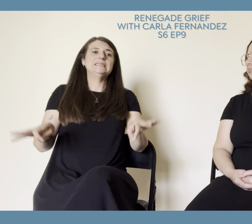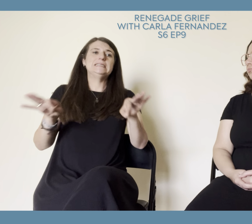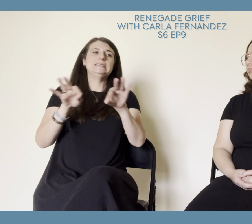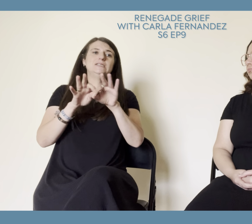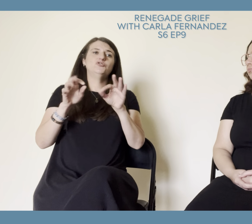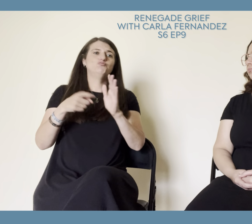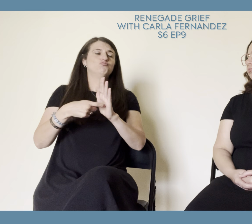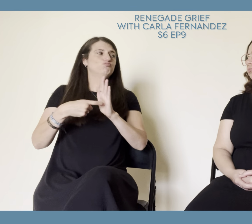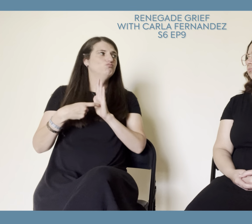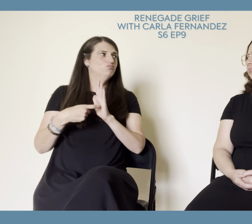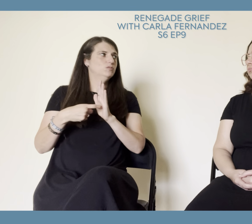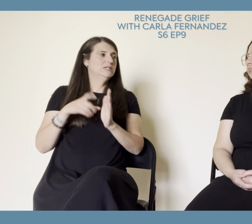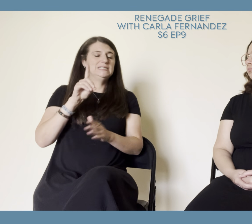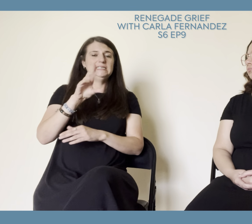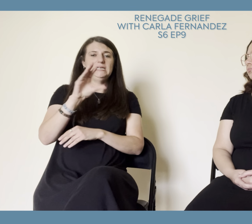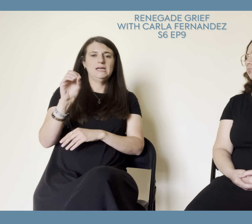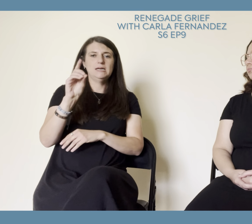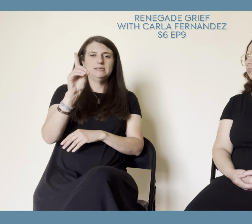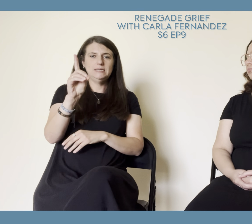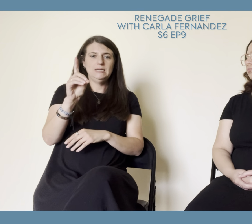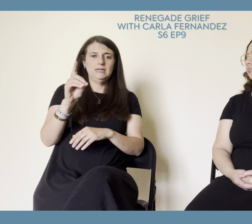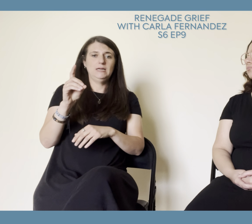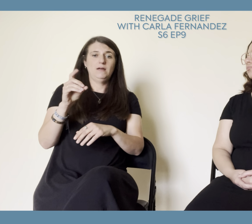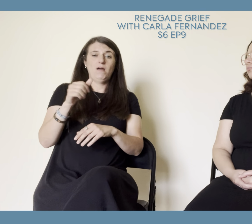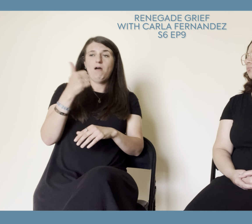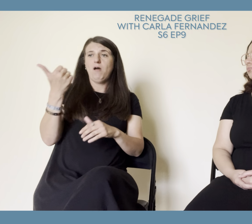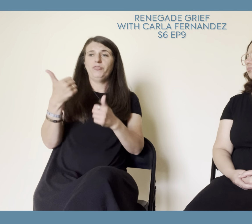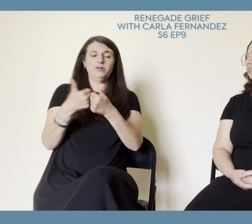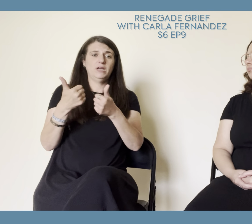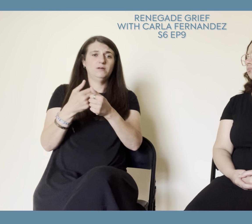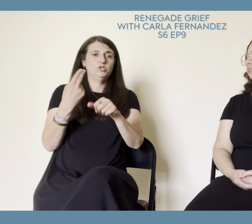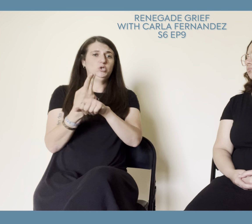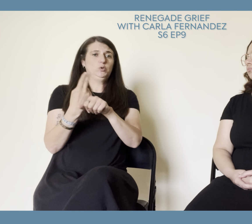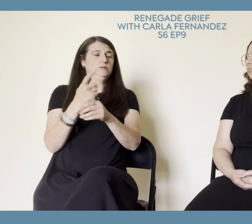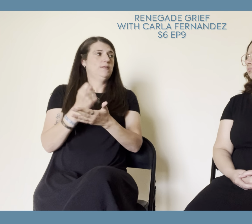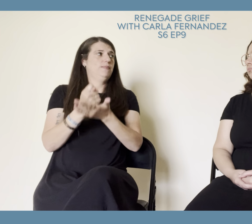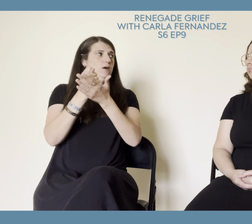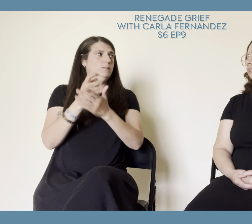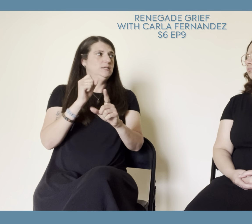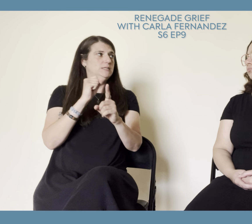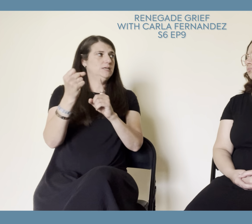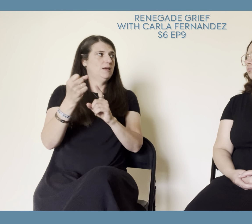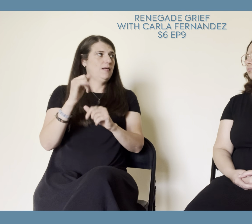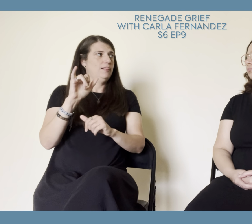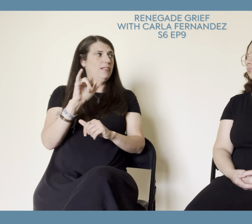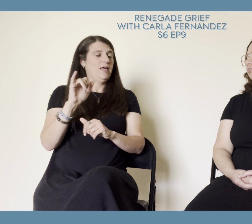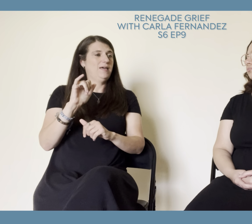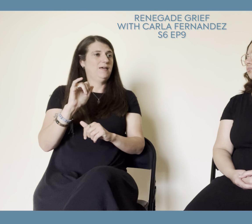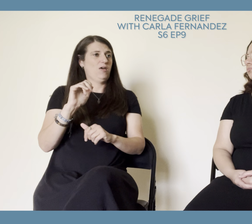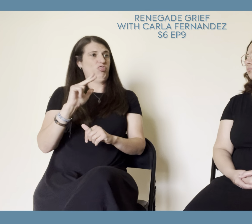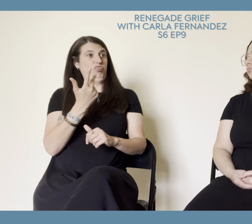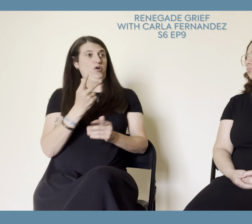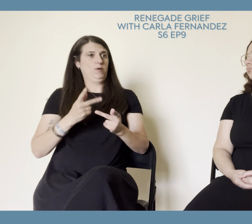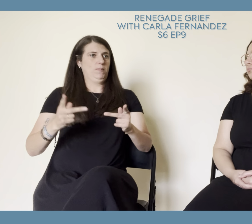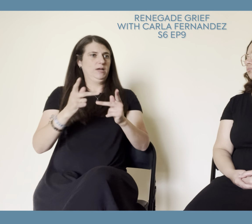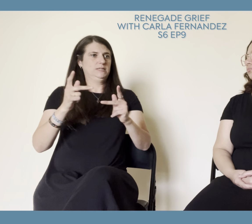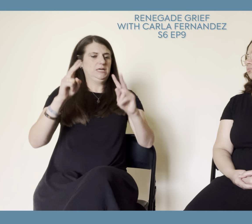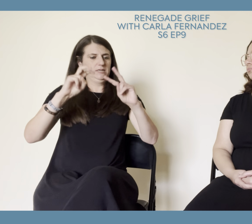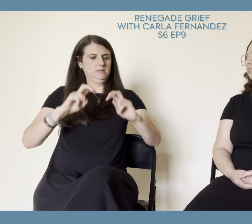and Dragons and fantasy games are being used in therapeutic settings as like a third place to explore complex feelings that can be hard to be